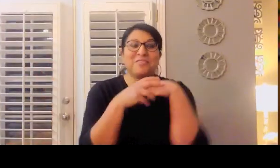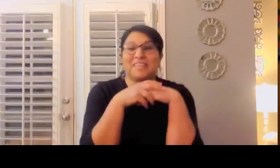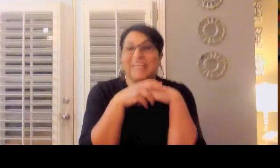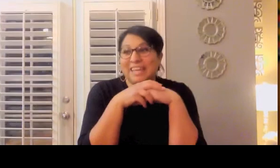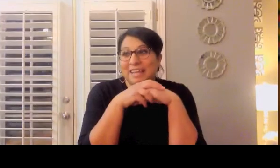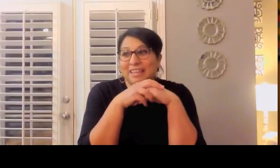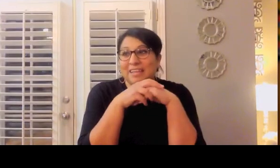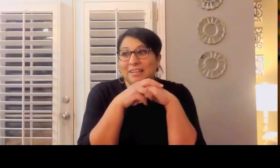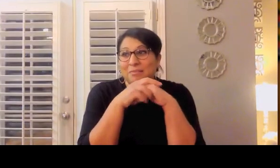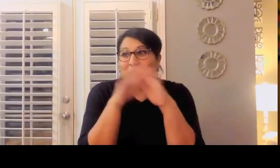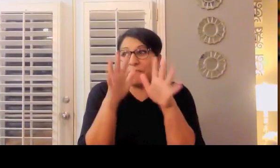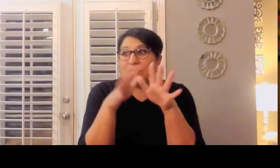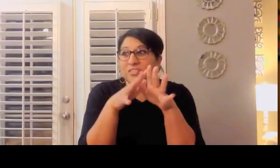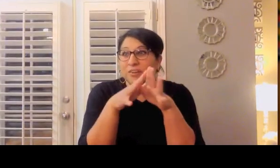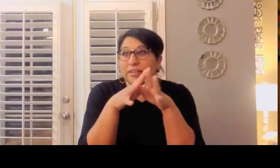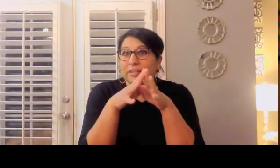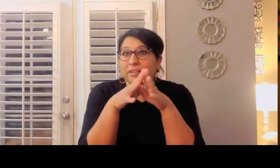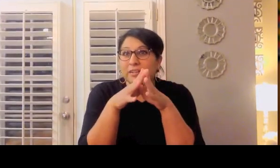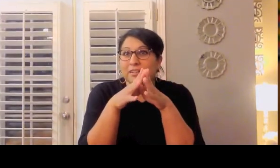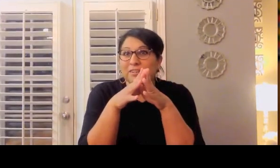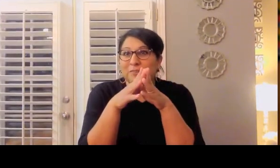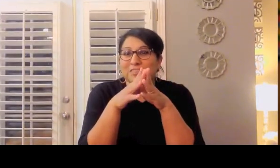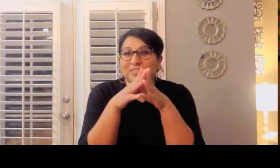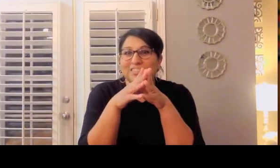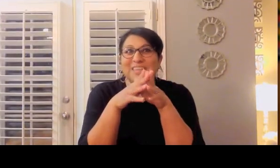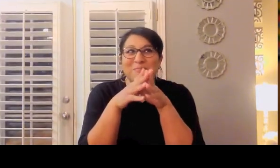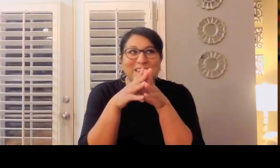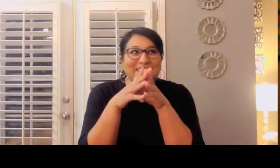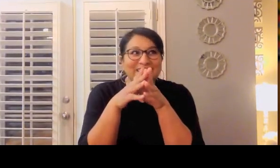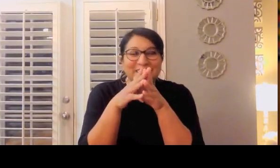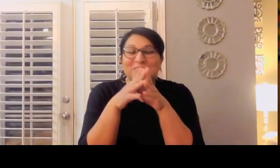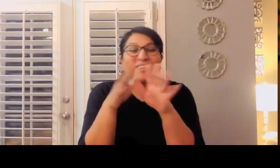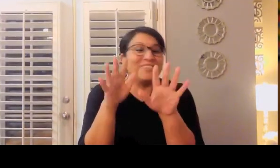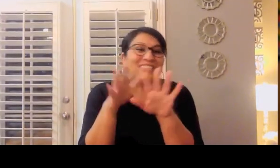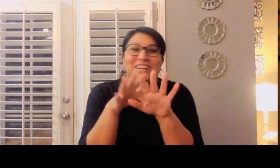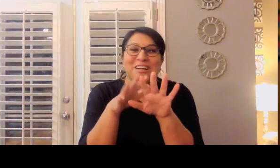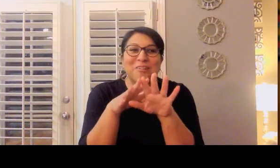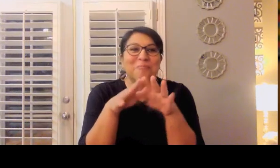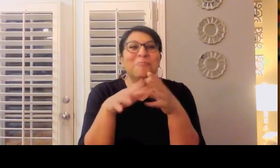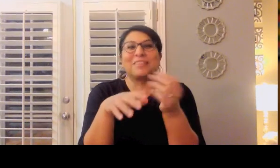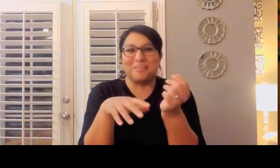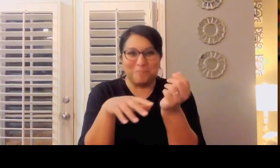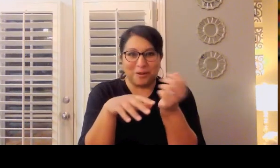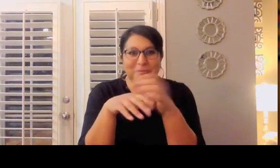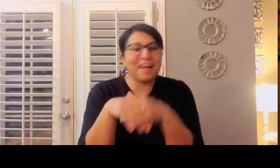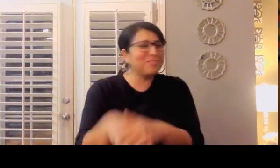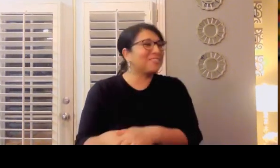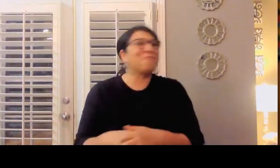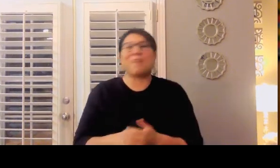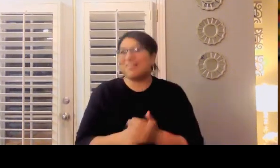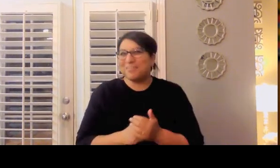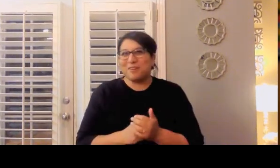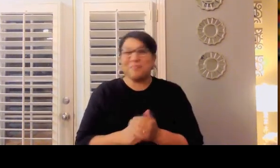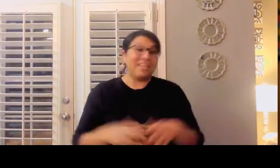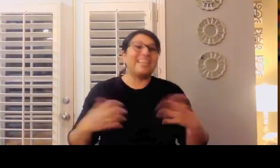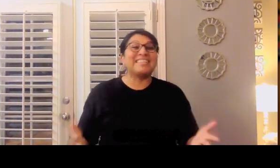know. I think when I first started, the first cookies I made, you couldn't even tell what they were, but I was so